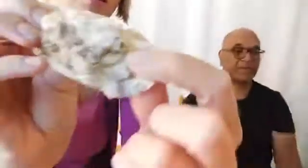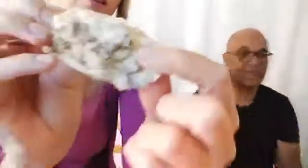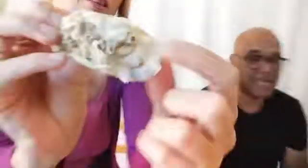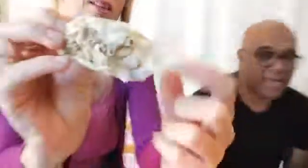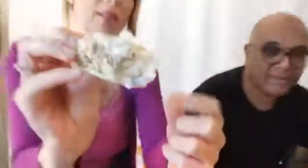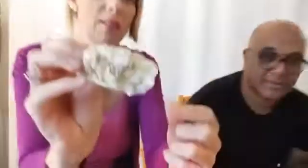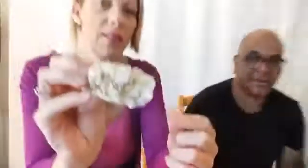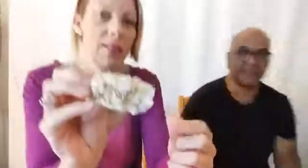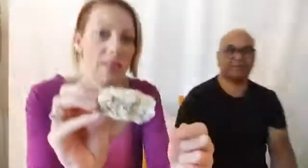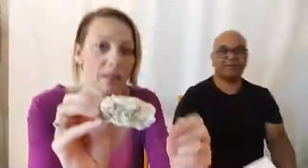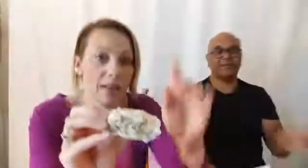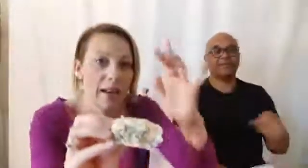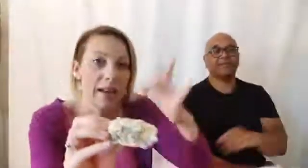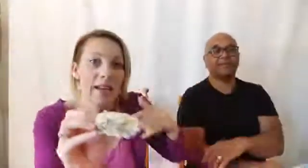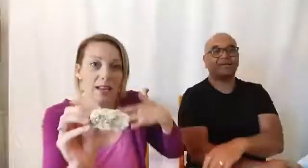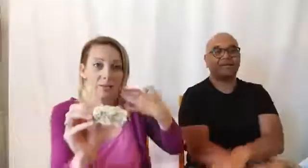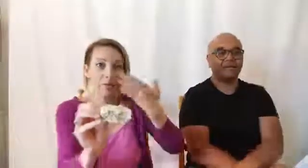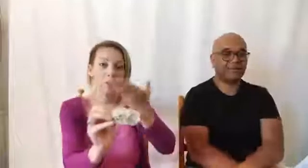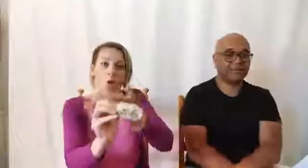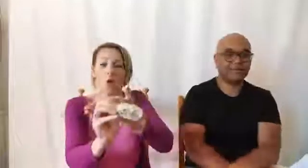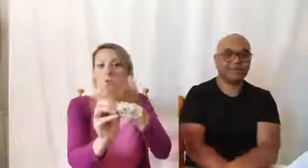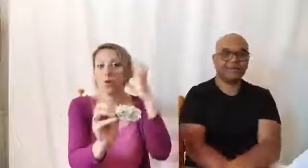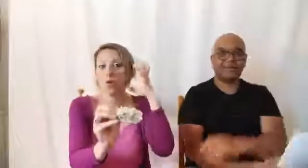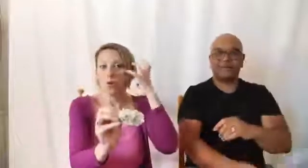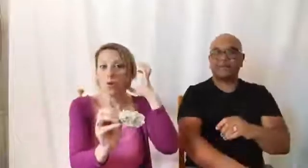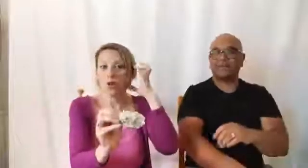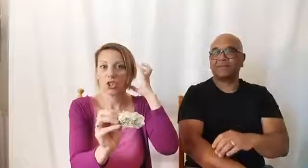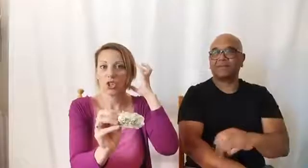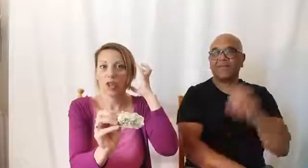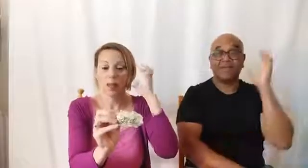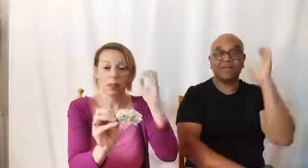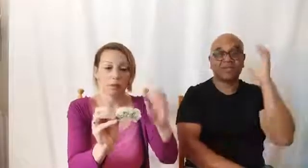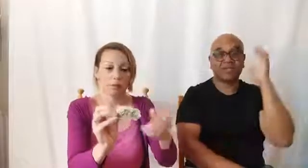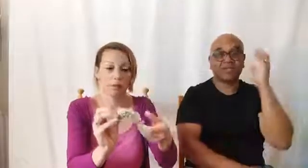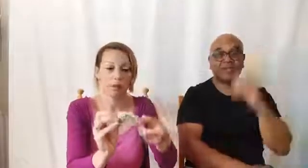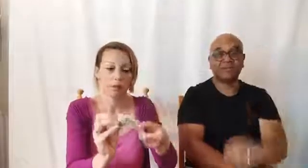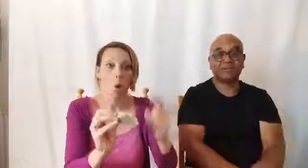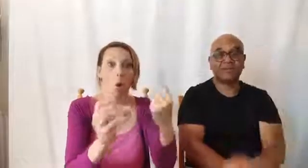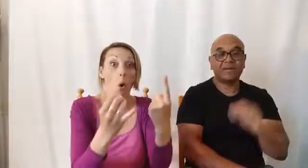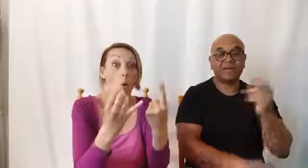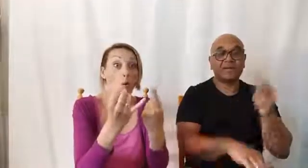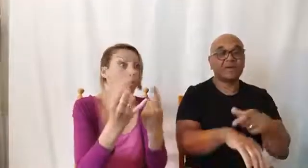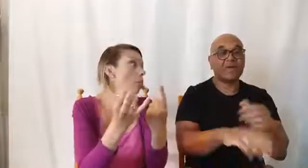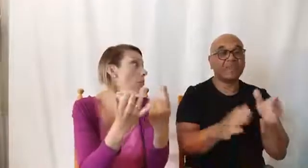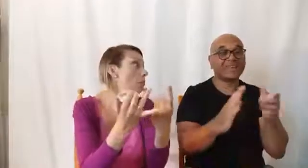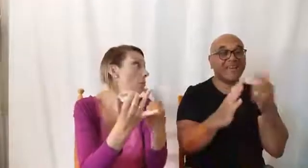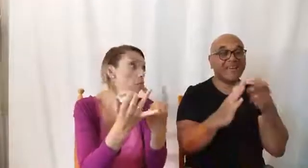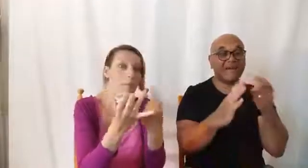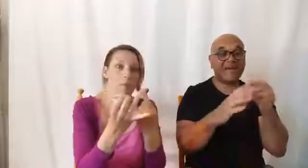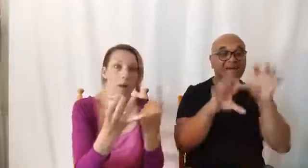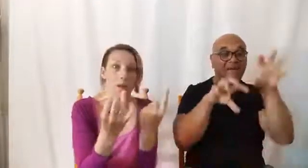So, And lives on a shell. lives on a shell, Or sometimes other